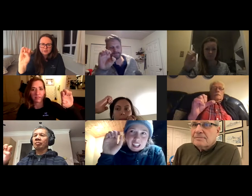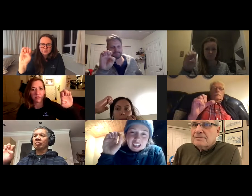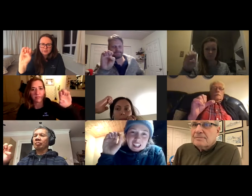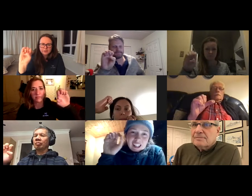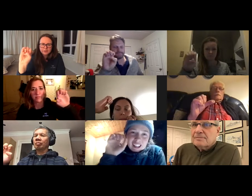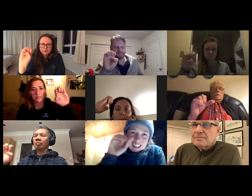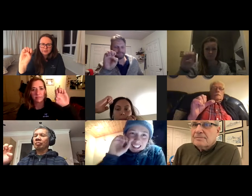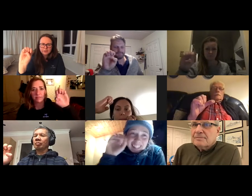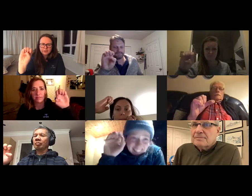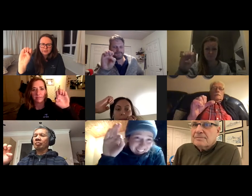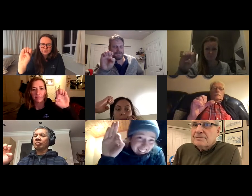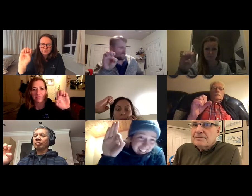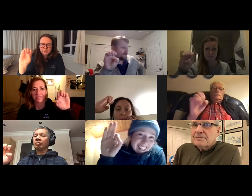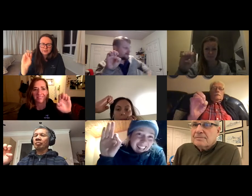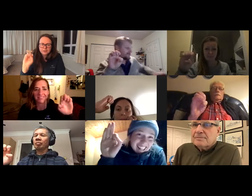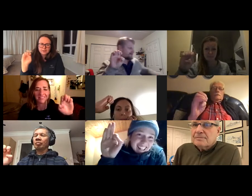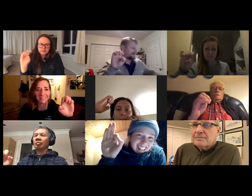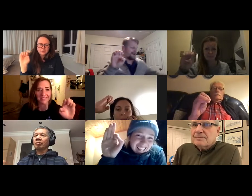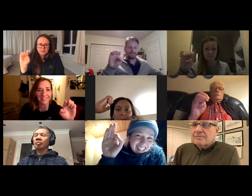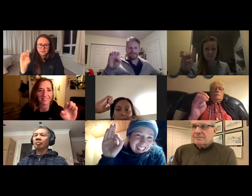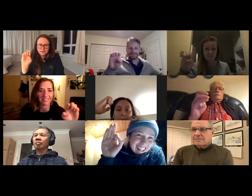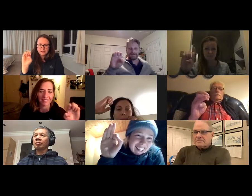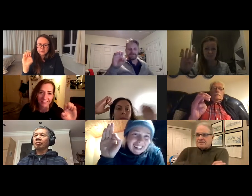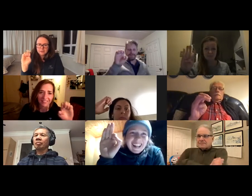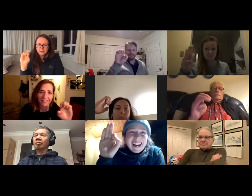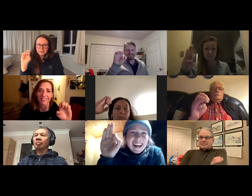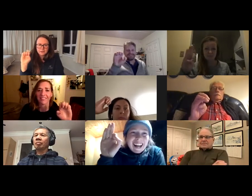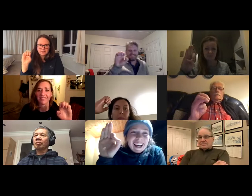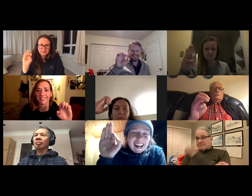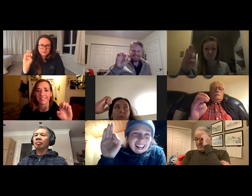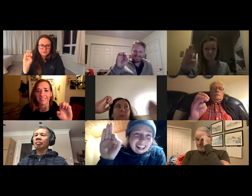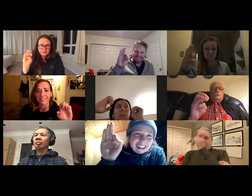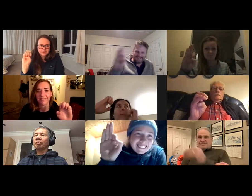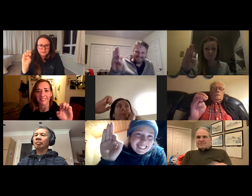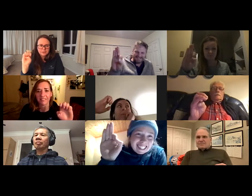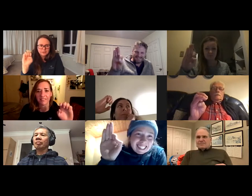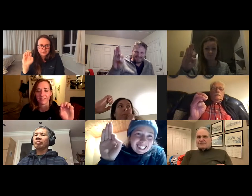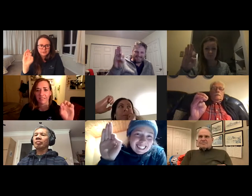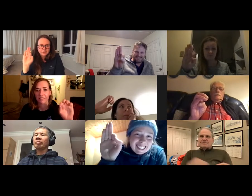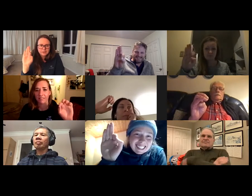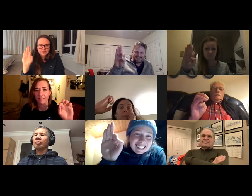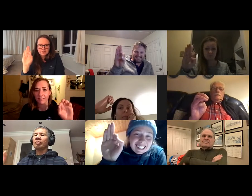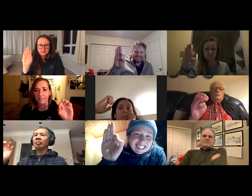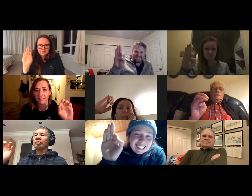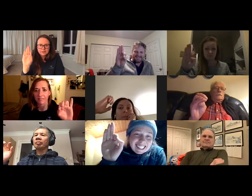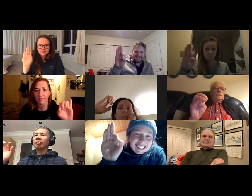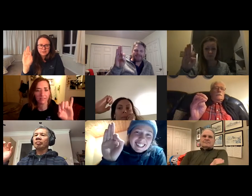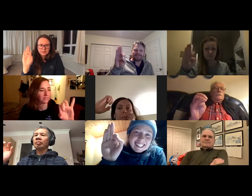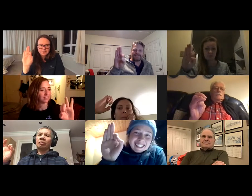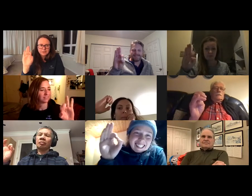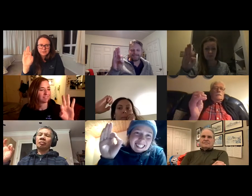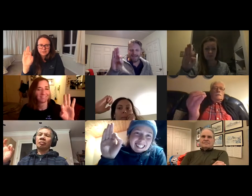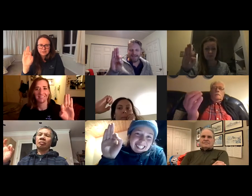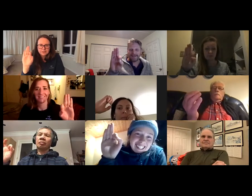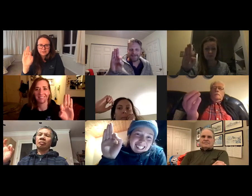like what you're doing. thank you. No disagreement yet for me. So here we go. And F is like this. I